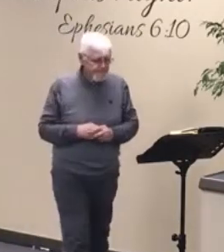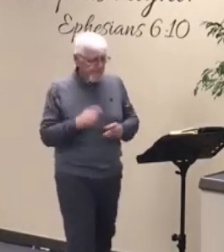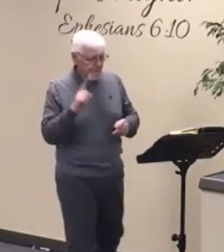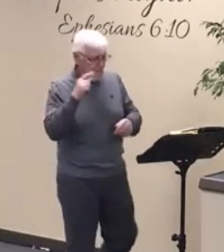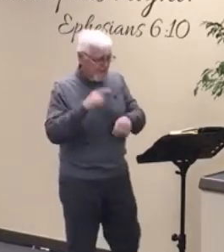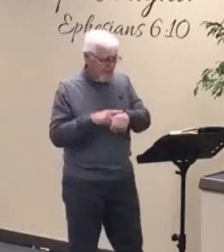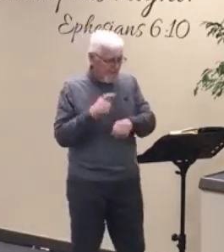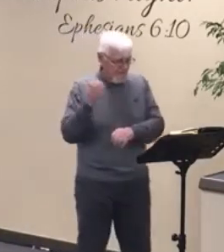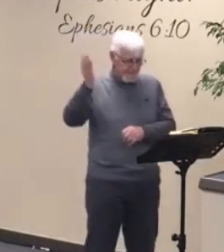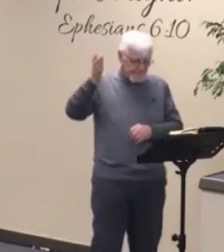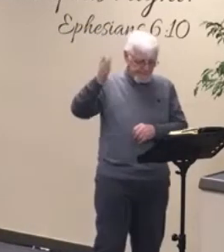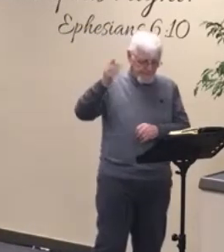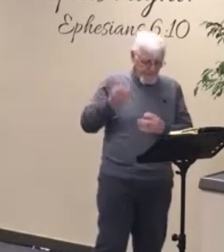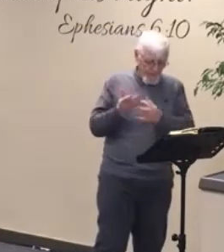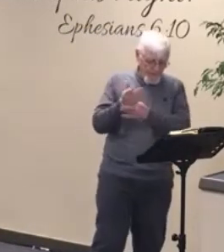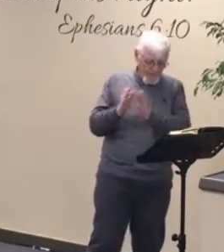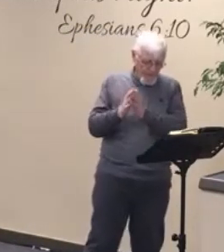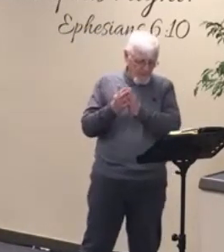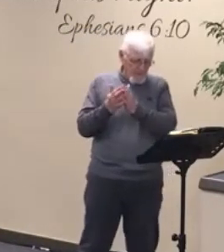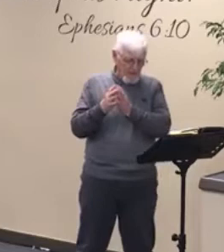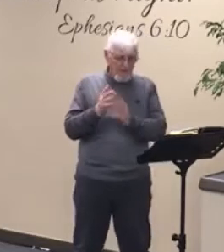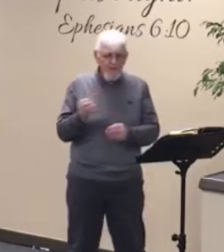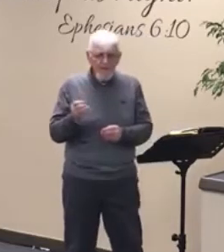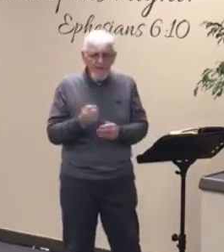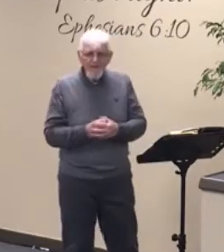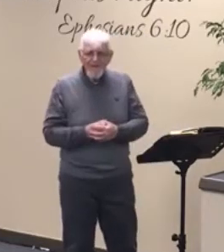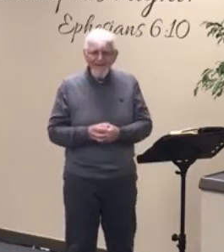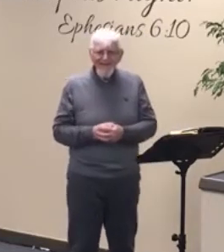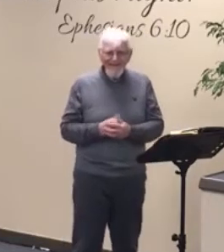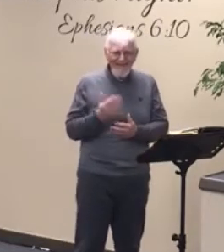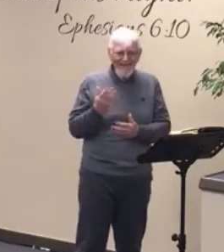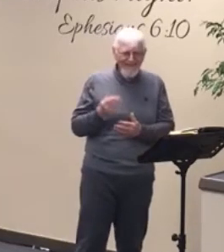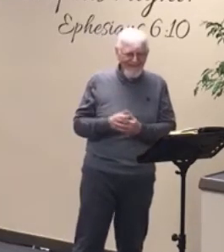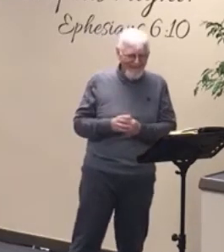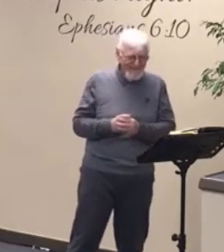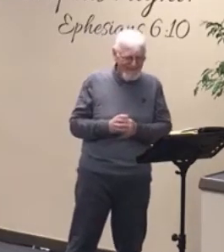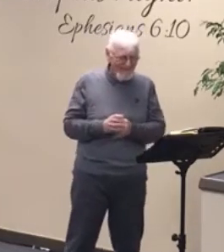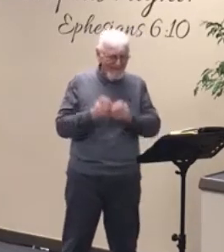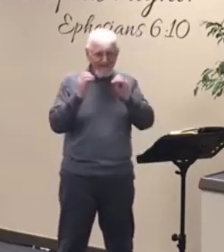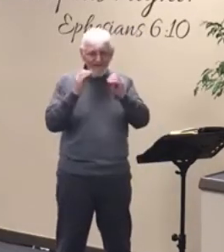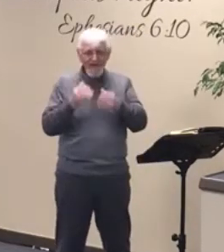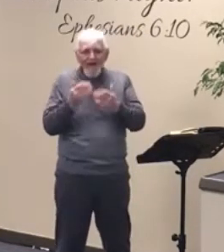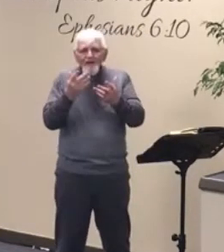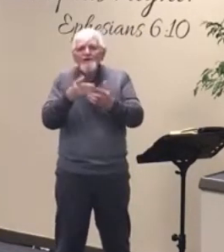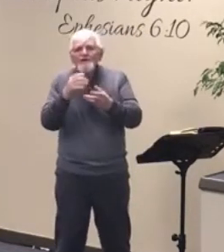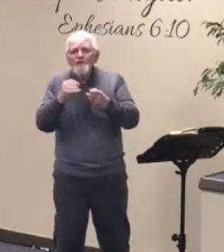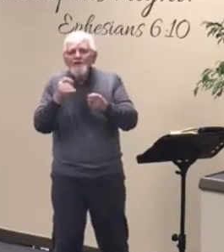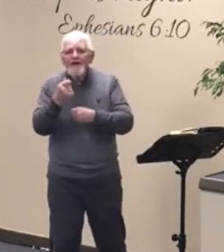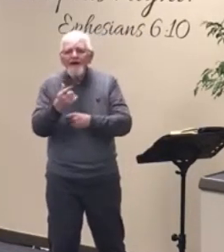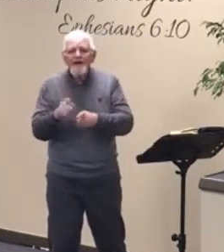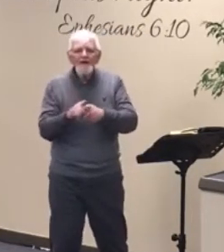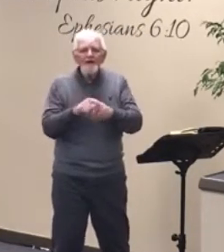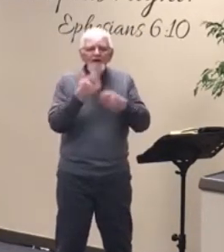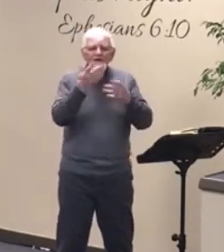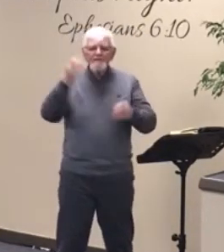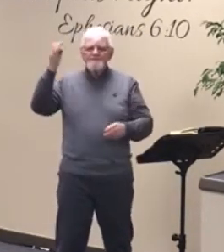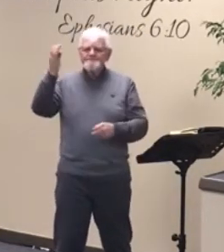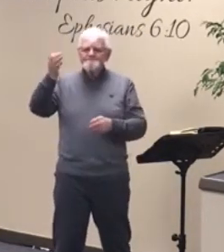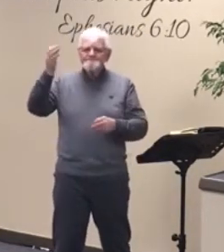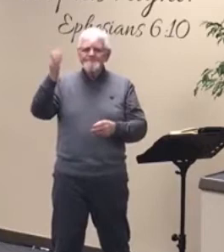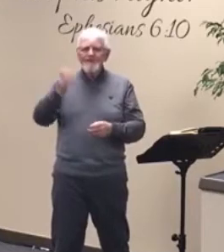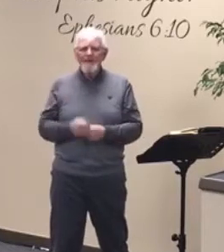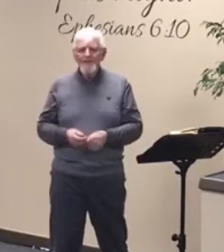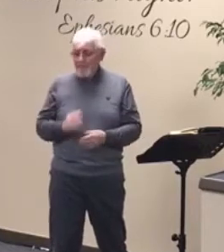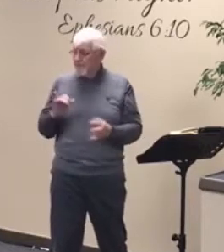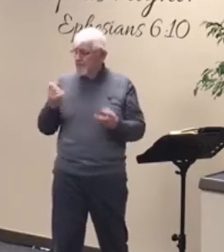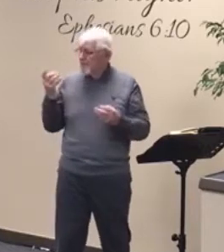this is the first time that I have preached through a book. And so to teach and give you the story and then also give you some preaching. How many of you do